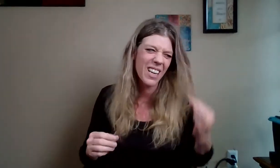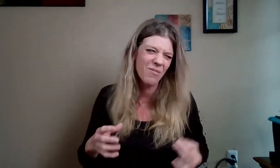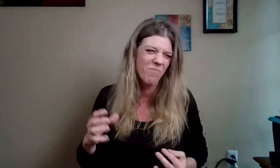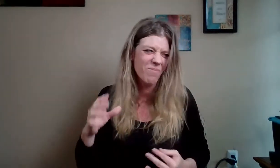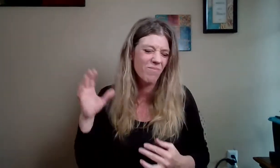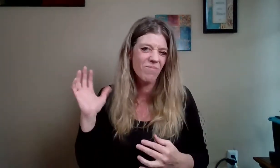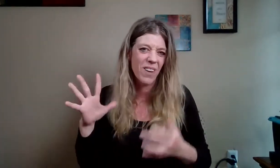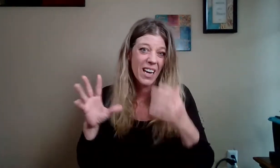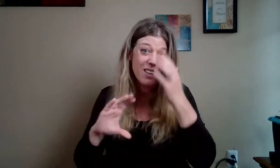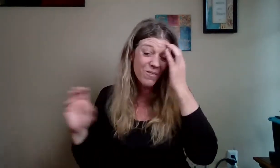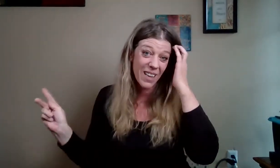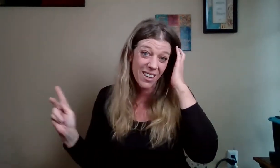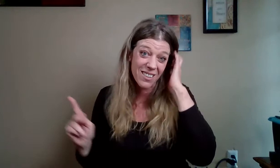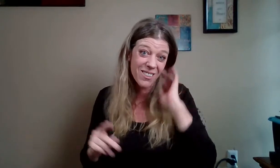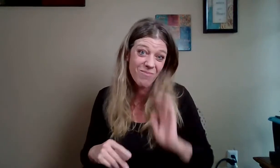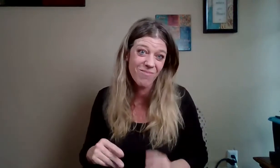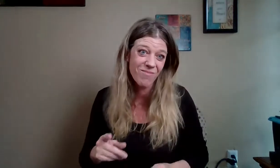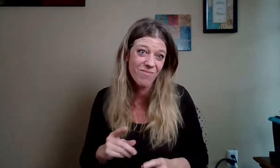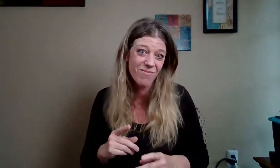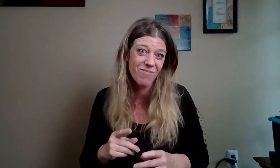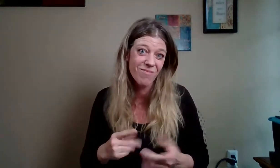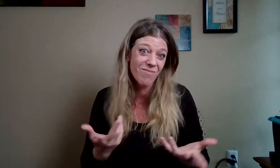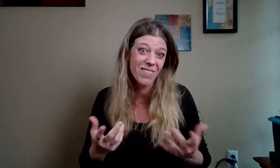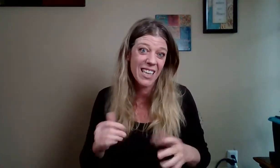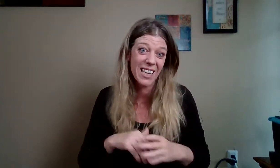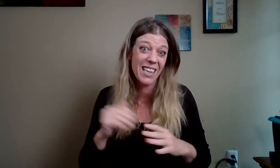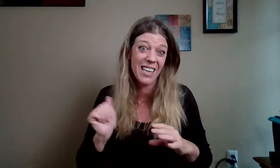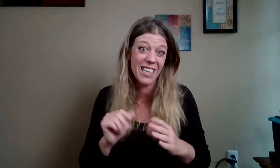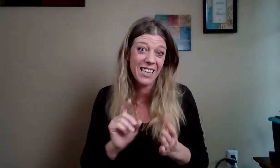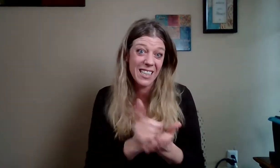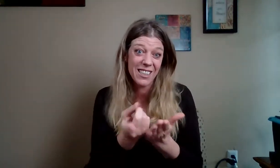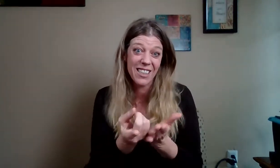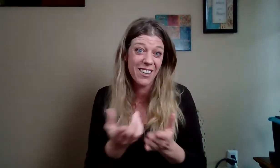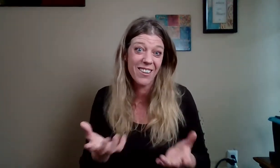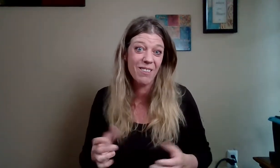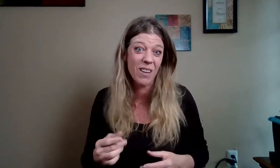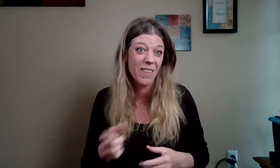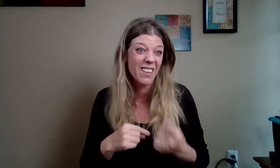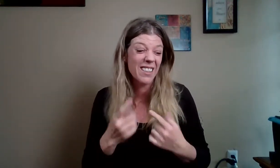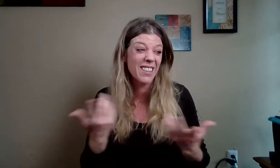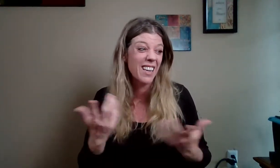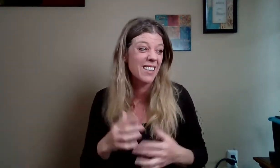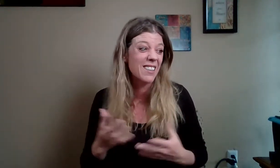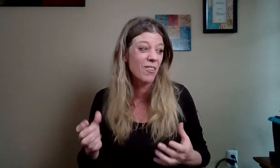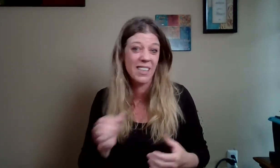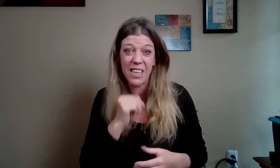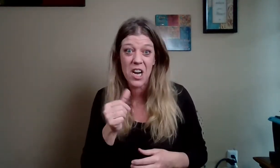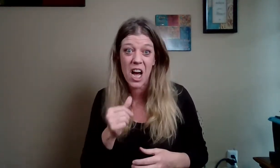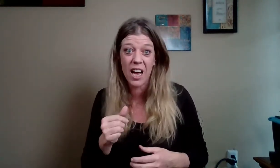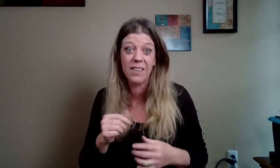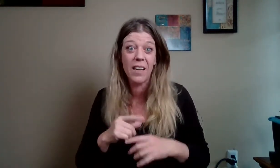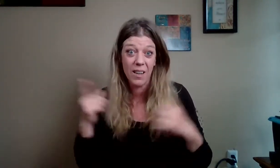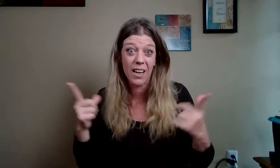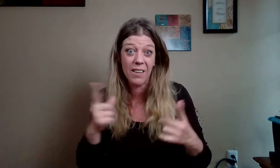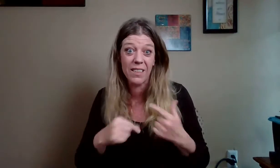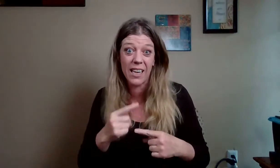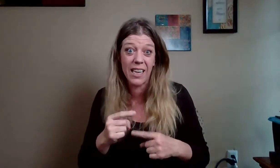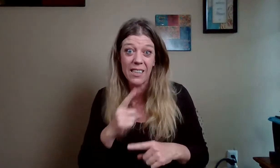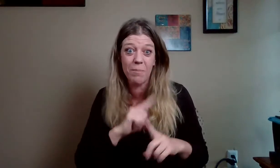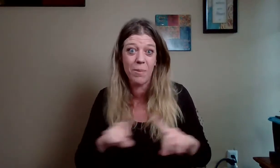like 5,000 in a dictionary, 5,000 signs. So it's a lot of signs,